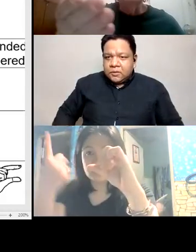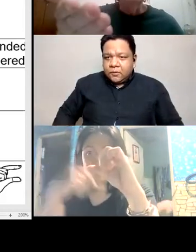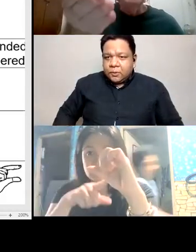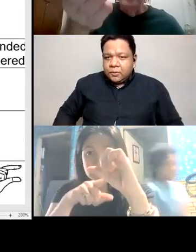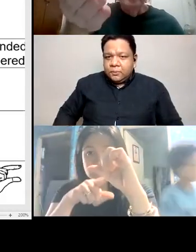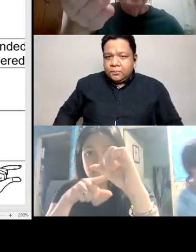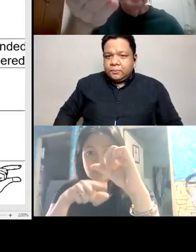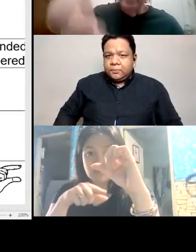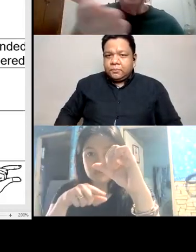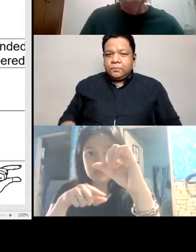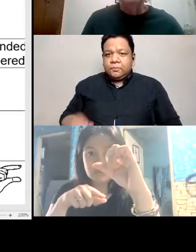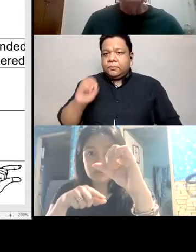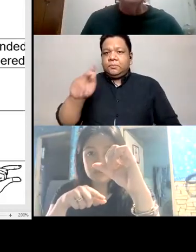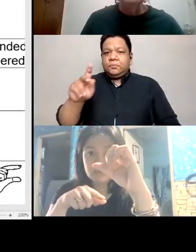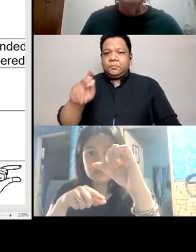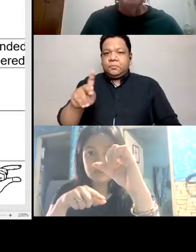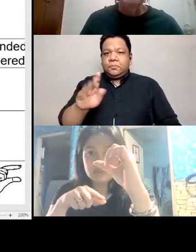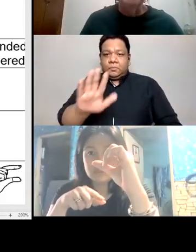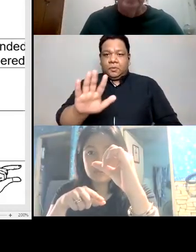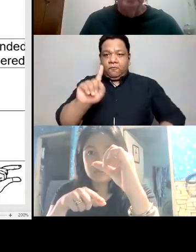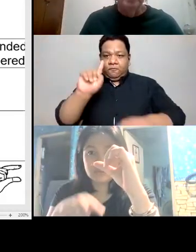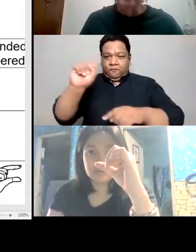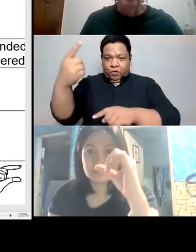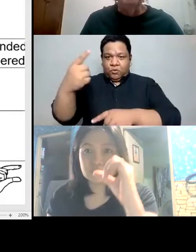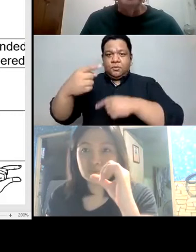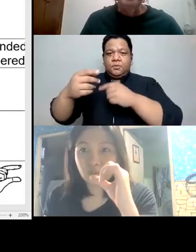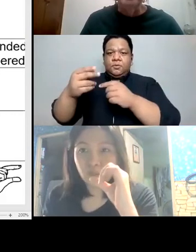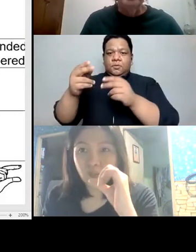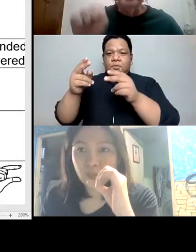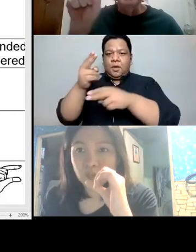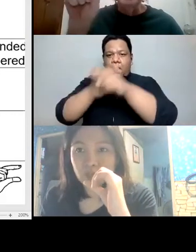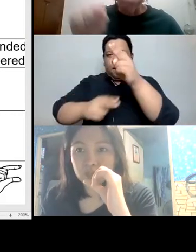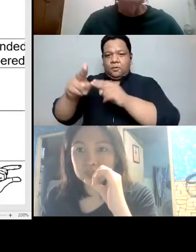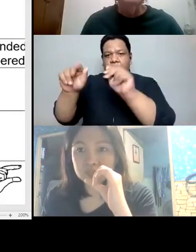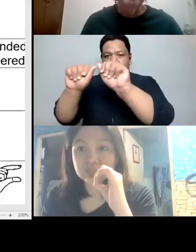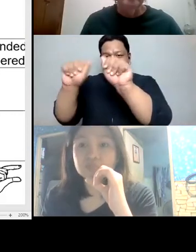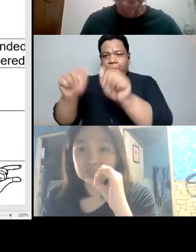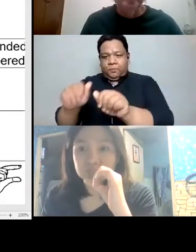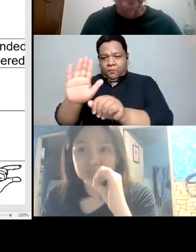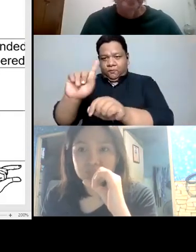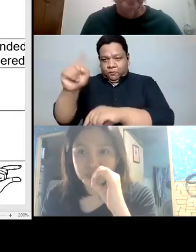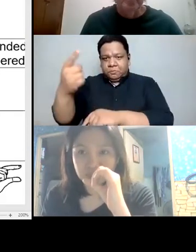This is Okay, the first one. that's your first hand shape then. That wouldn't be this hand shape.